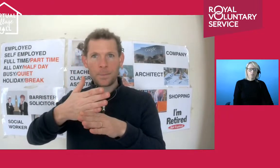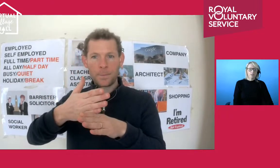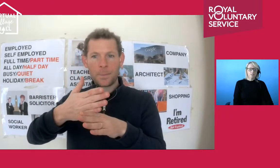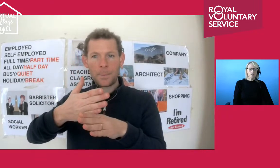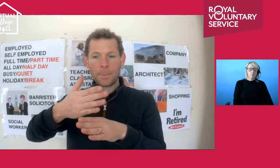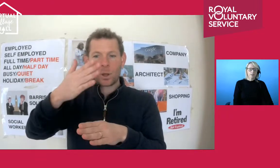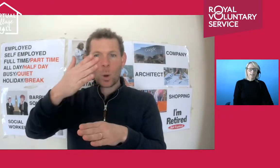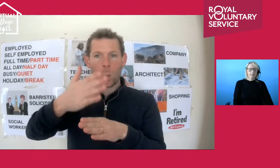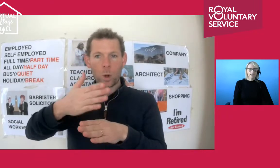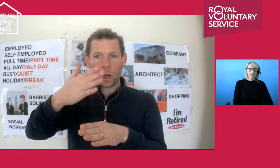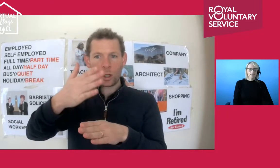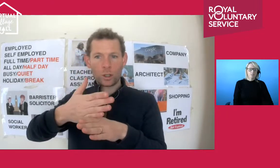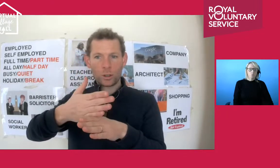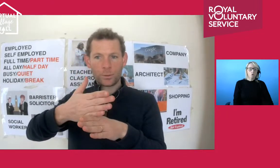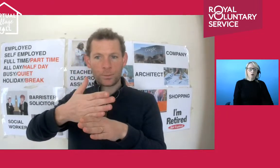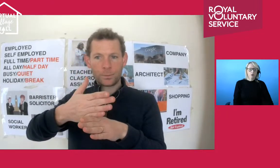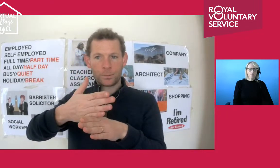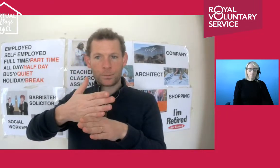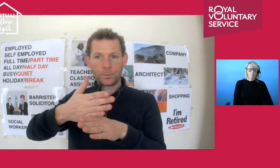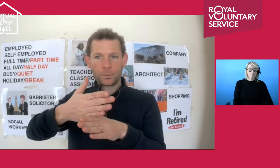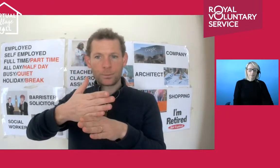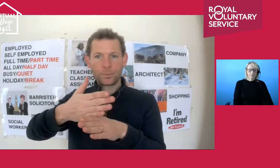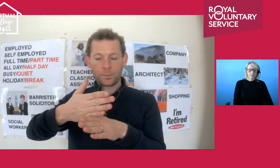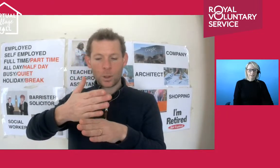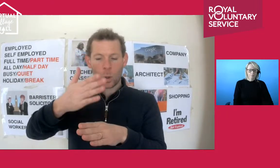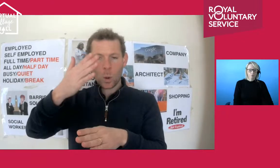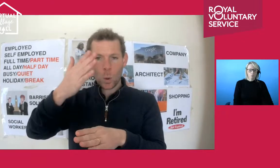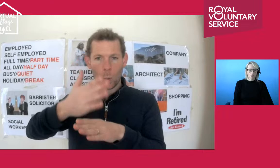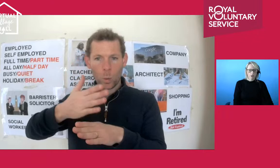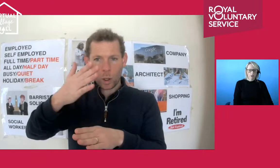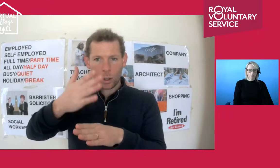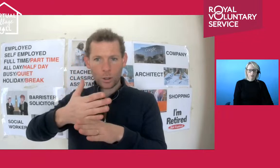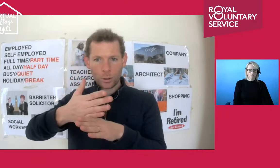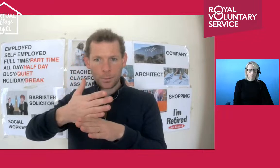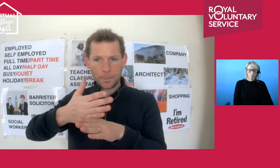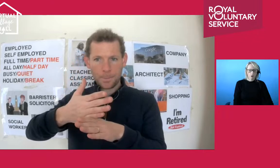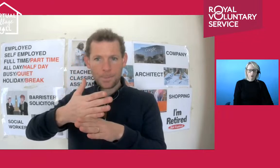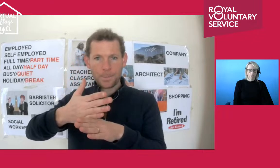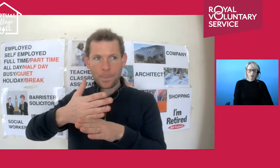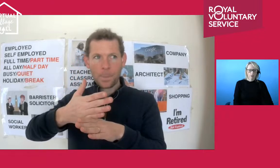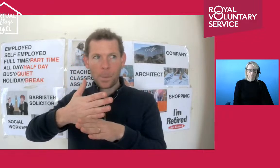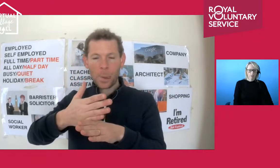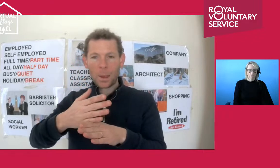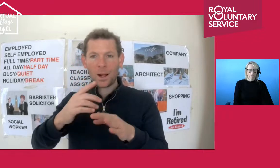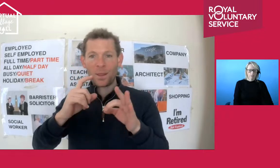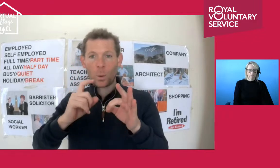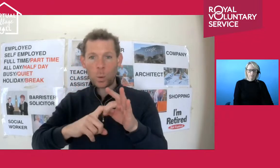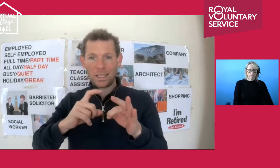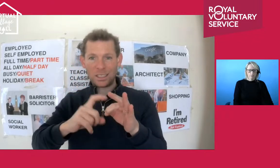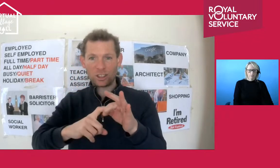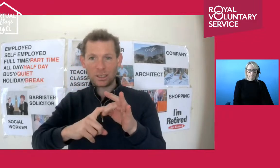So this topic is work. That's the sign for work. Work.